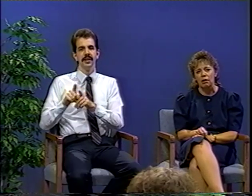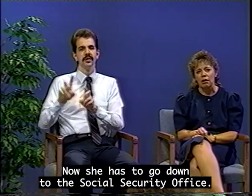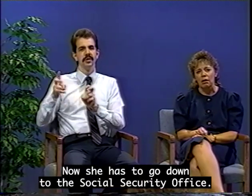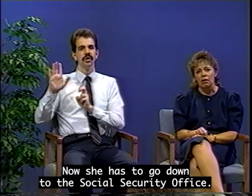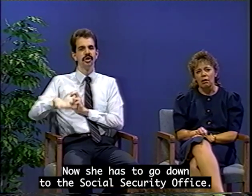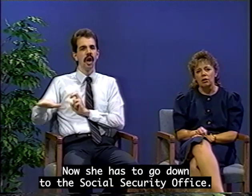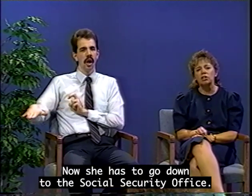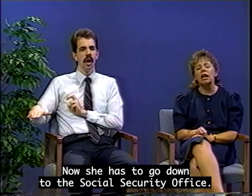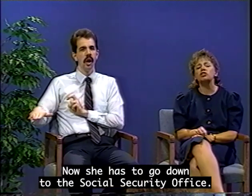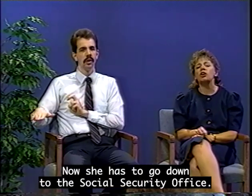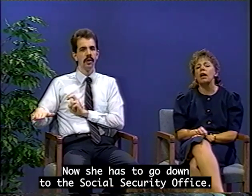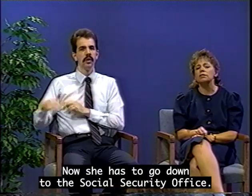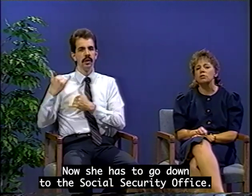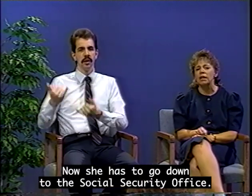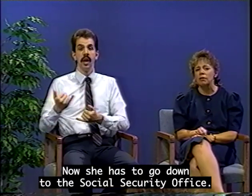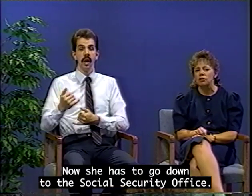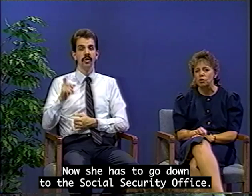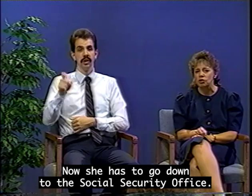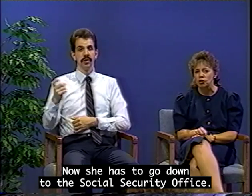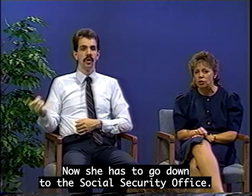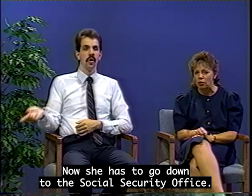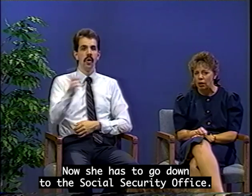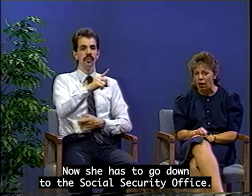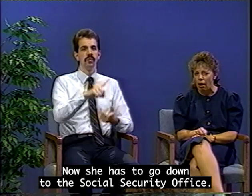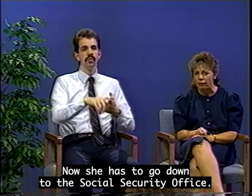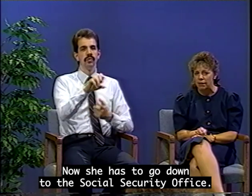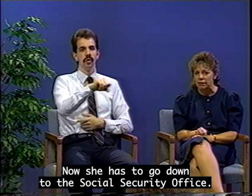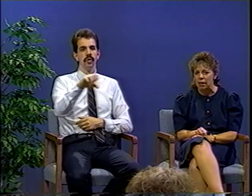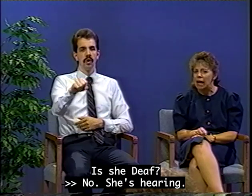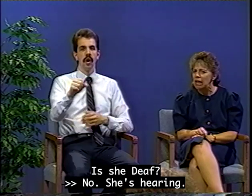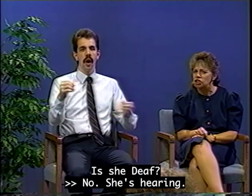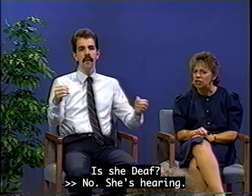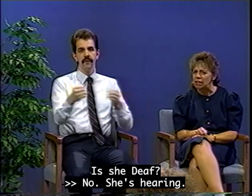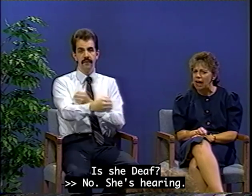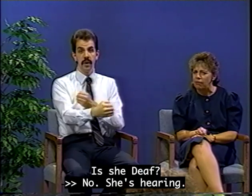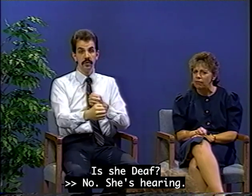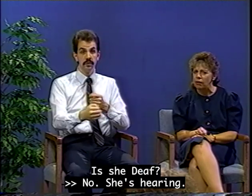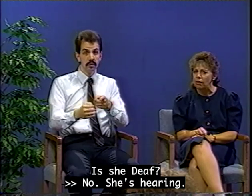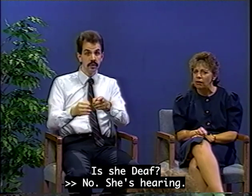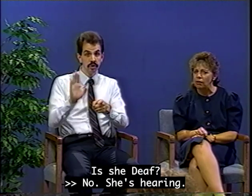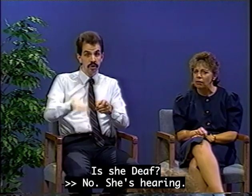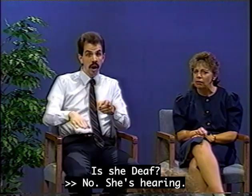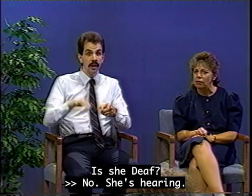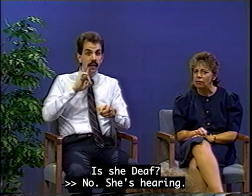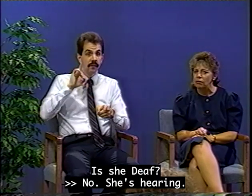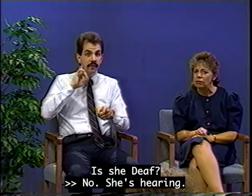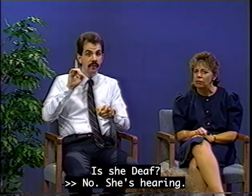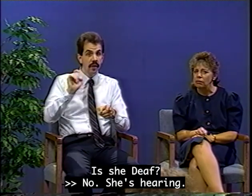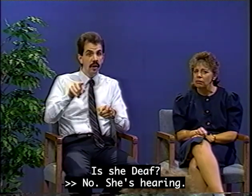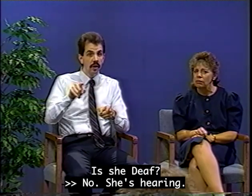child. Now she has to go down to the Social Security office. Is she deaf?